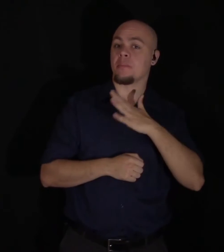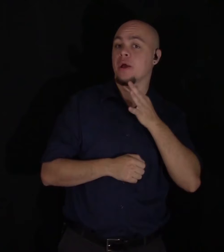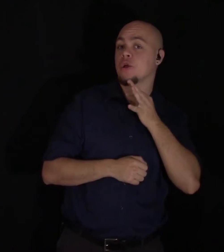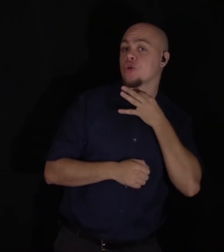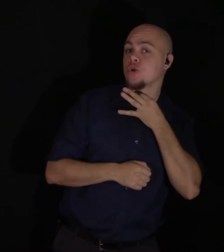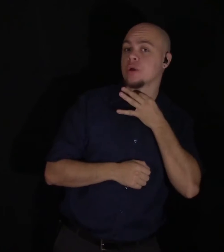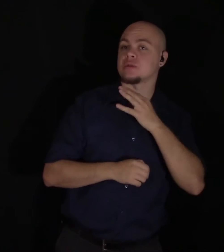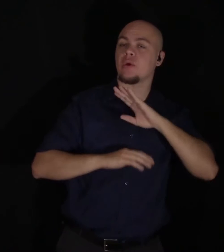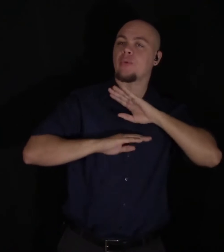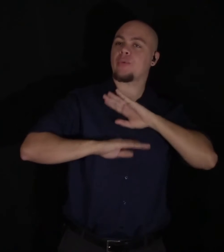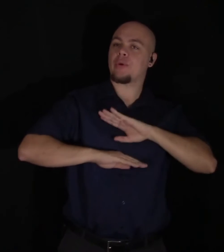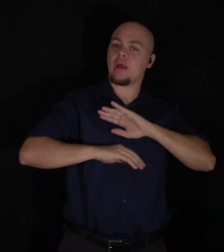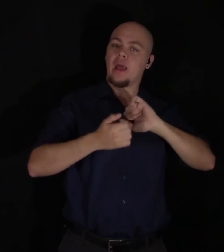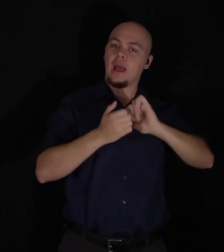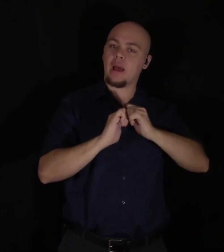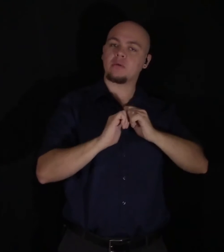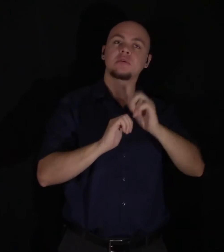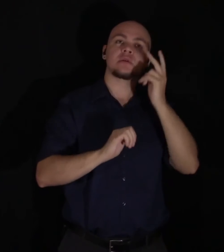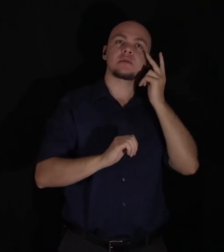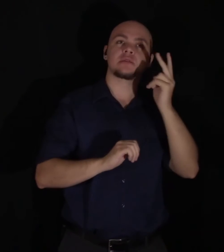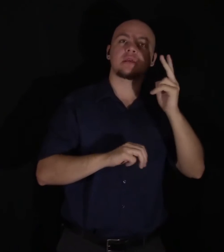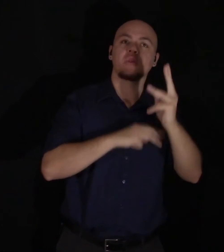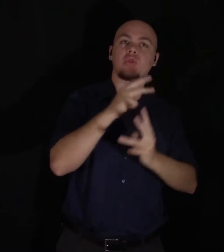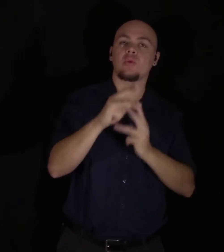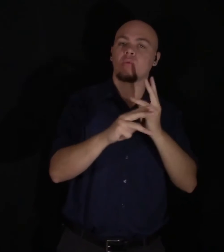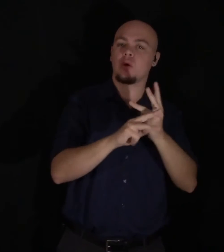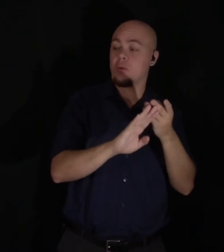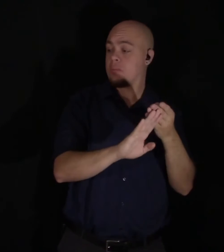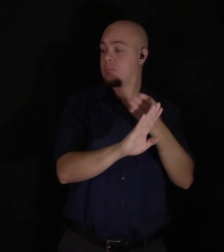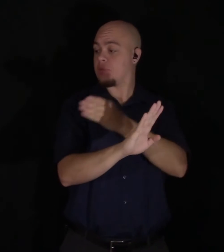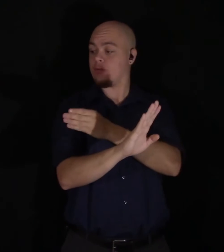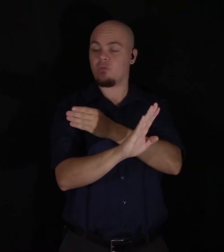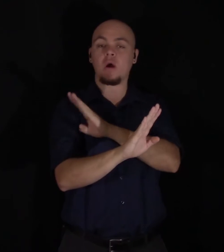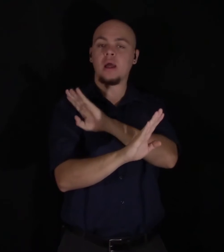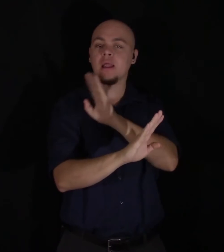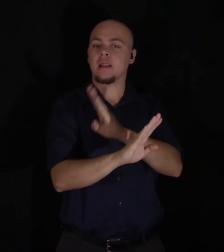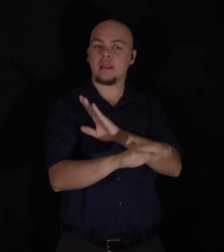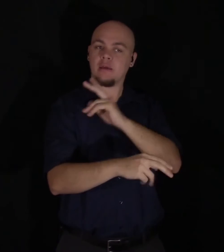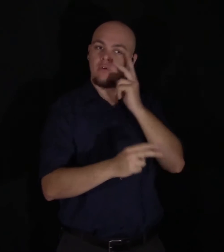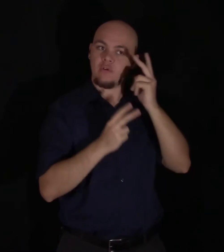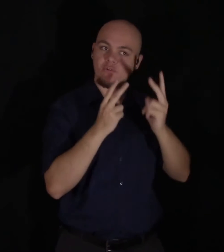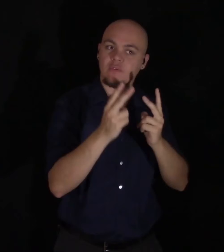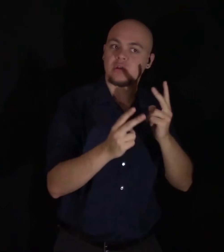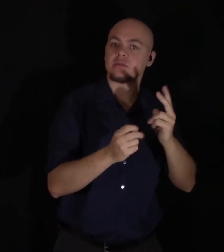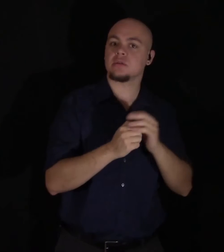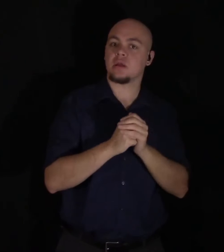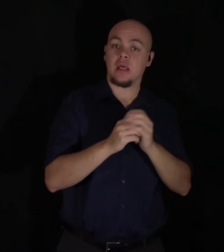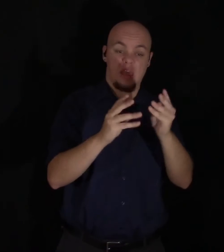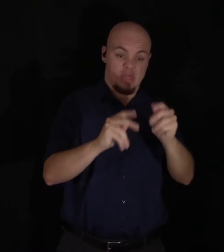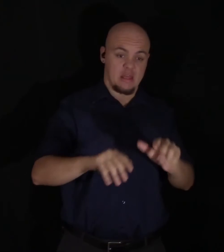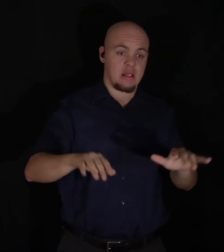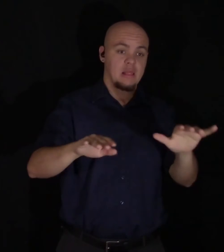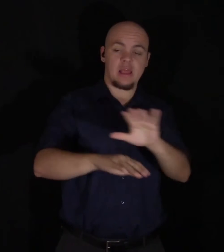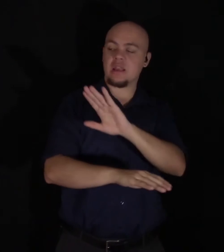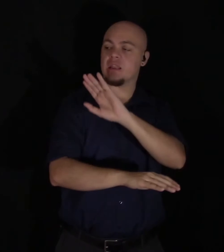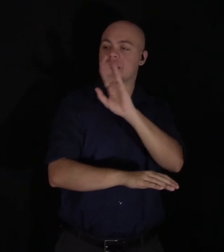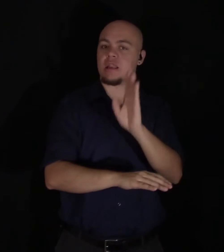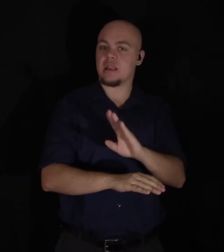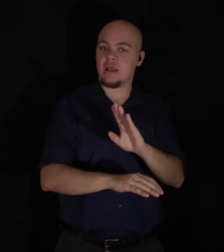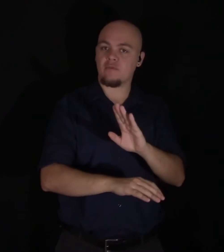sight of a part of the world never before visited, and may tread a land never before imprinted by the foot